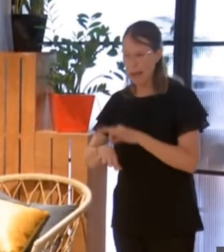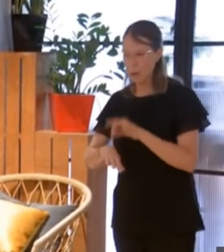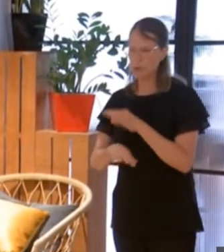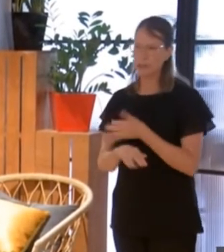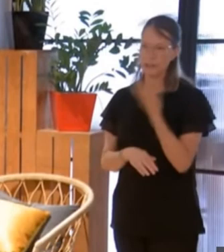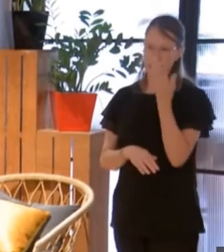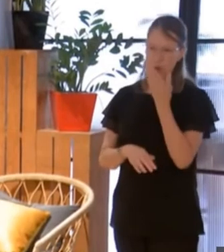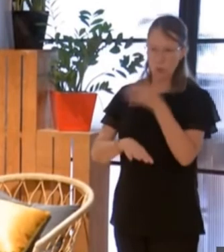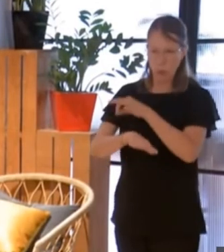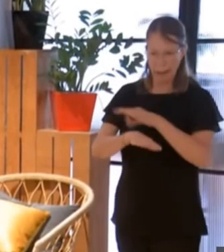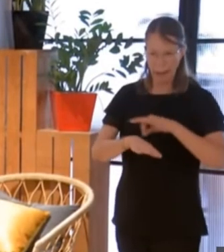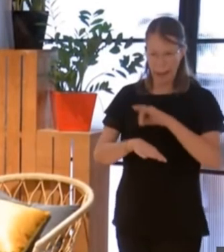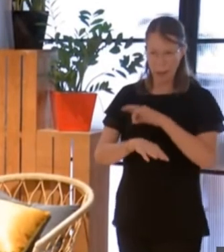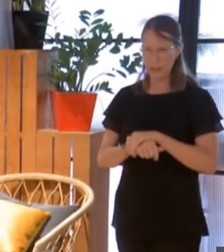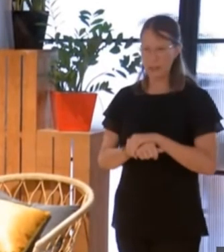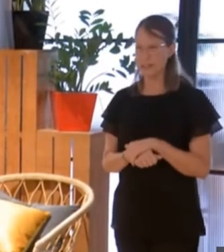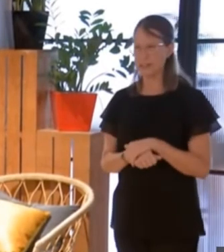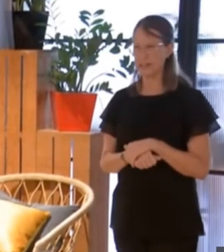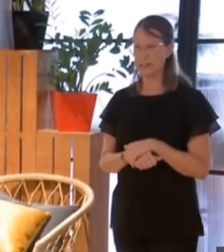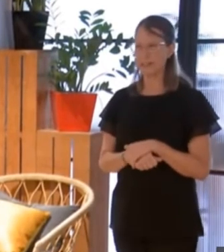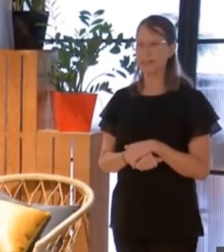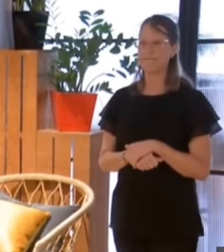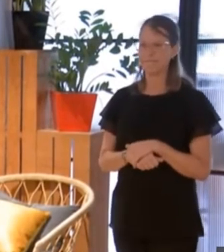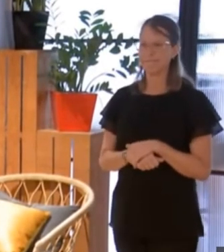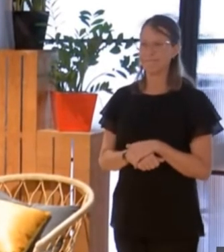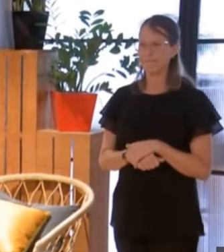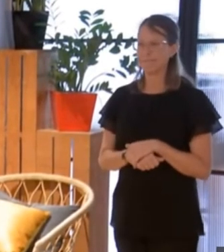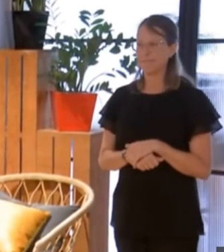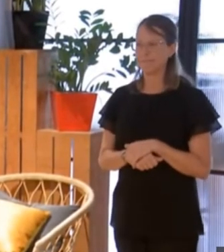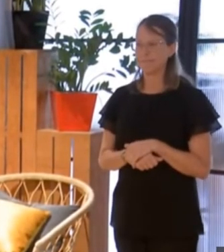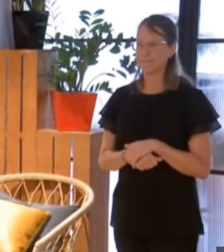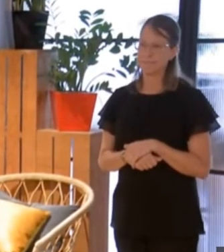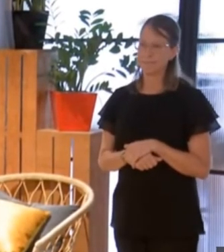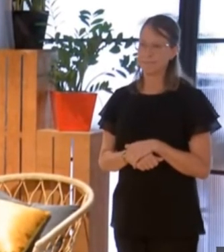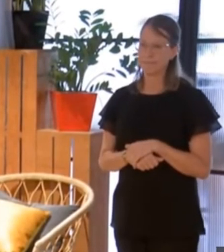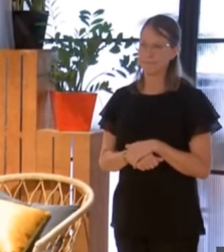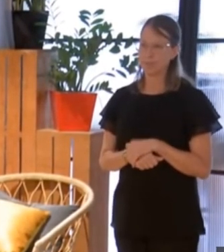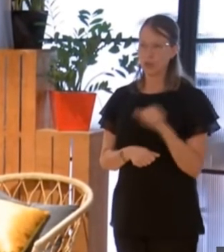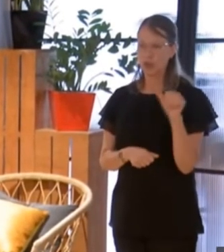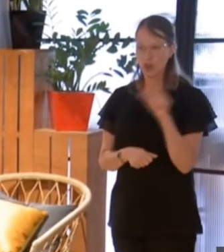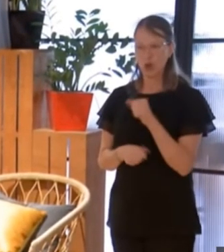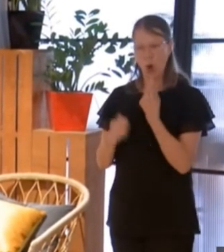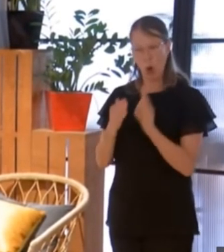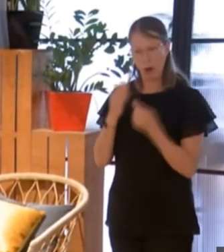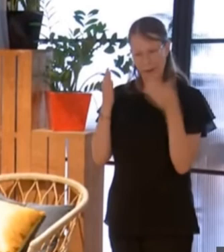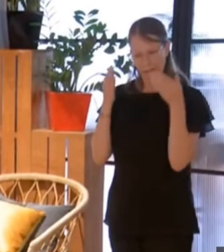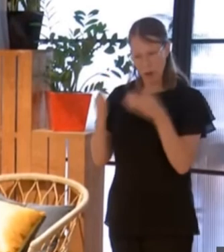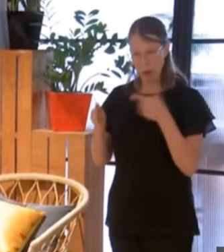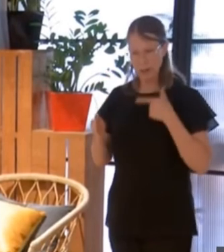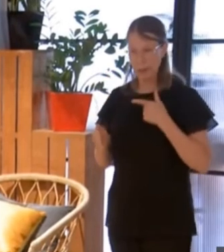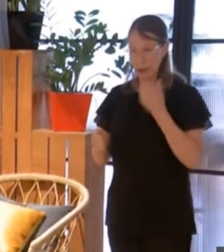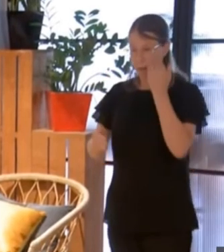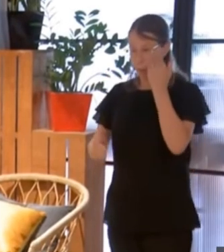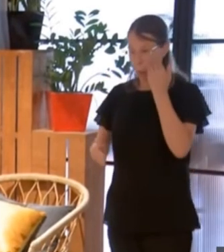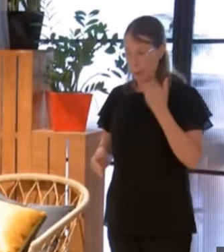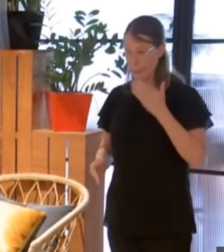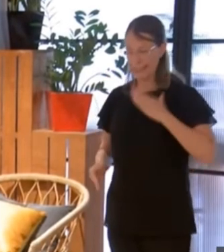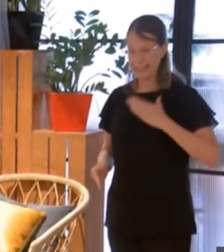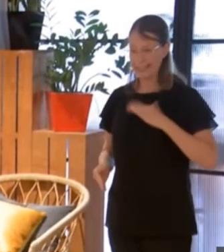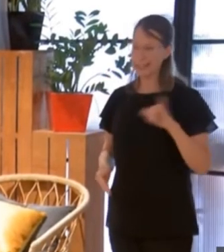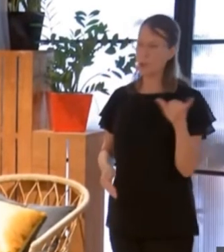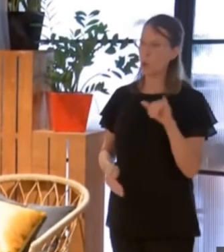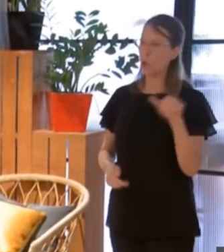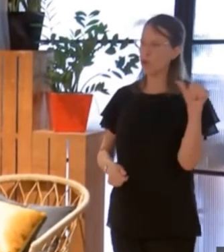hours, should this be only viewed through the focus of a women's workforce review? Should this be an